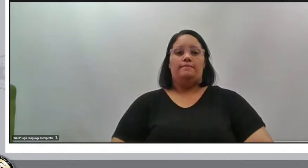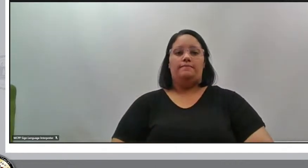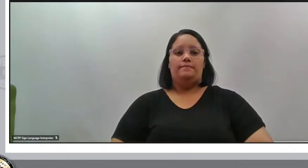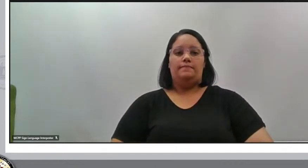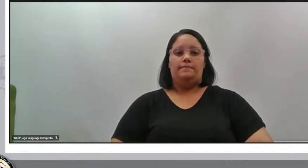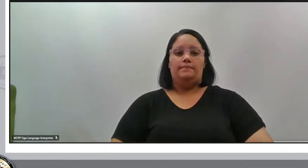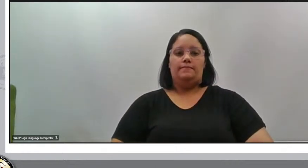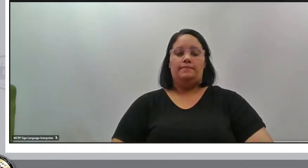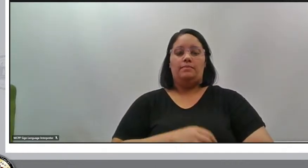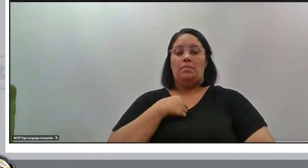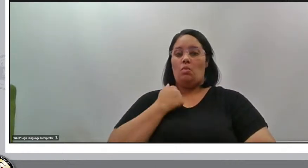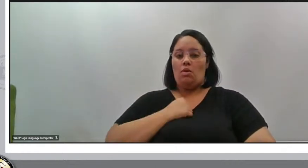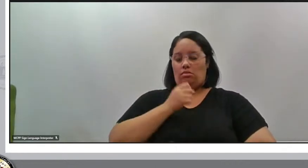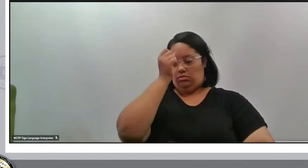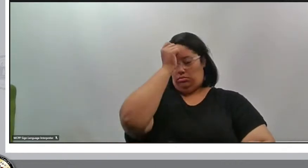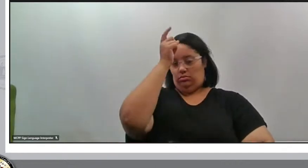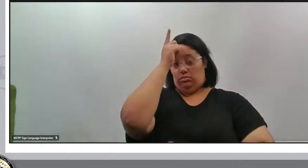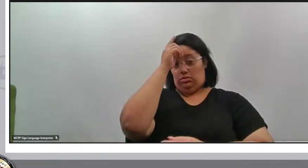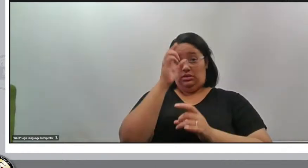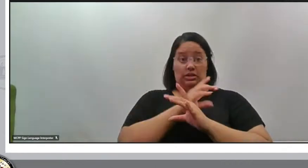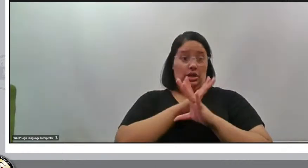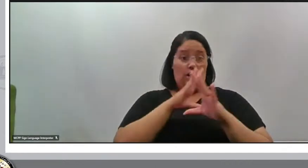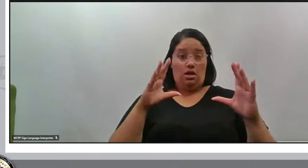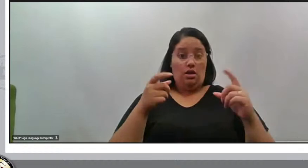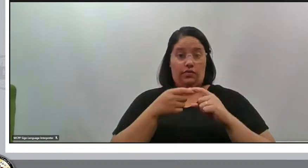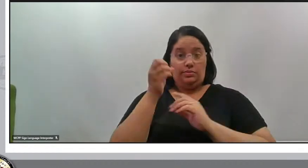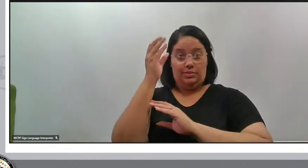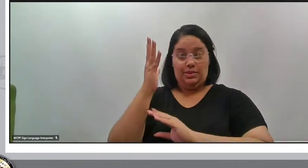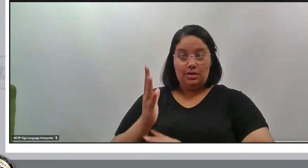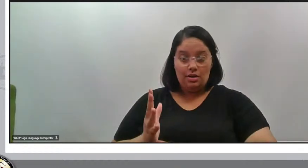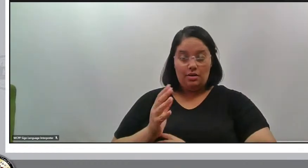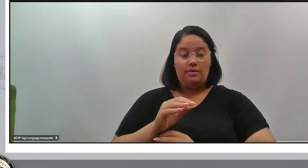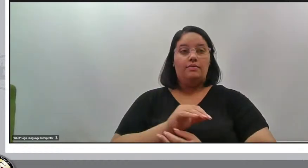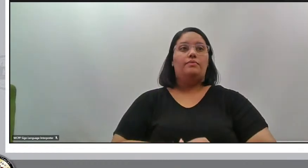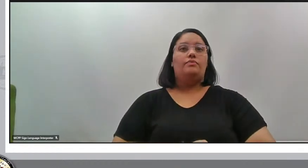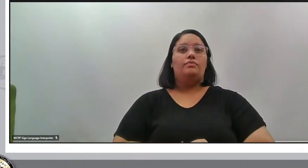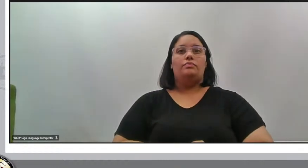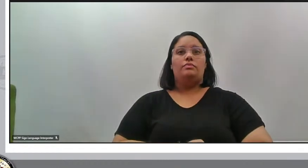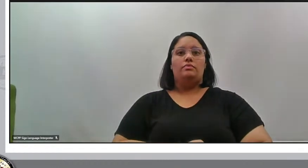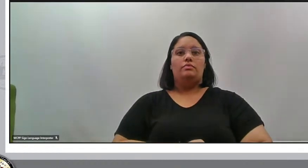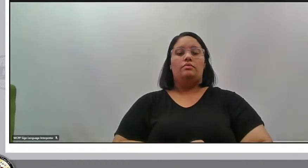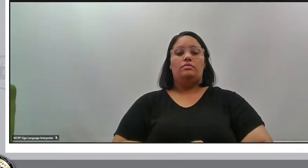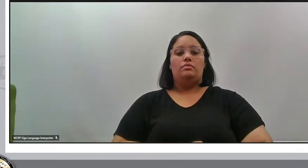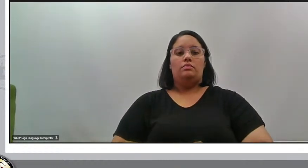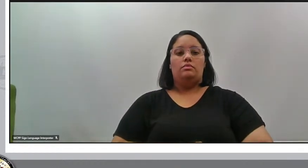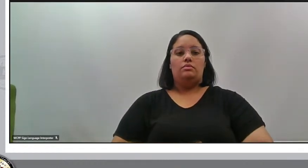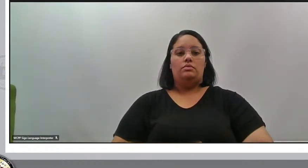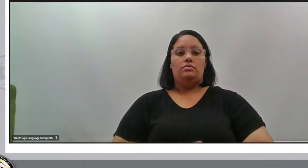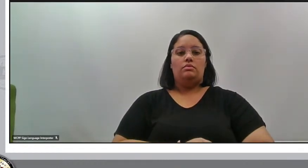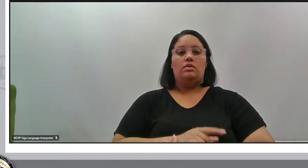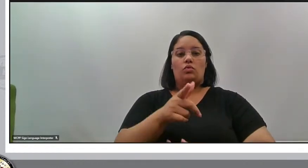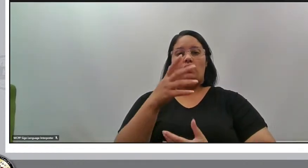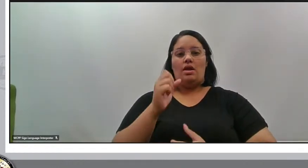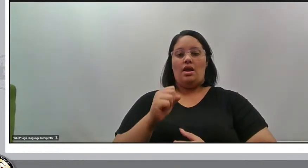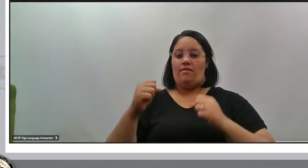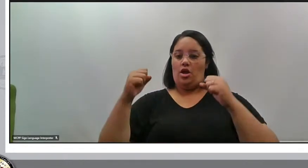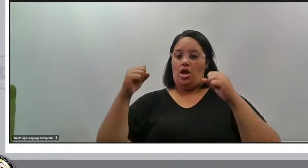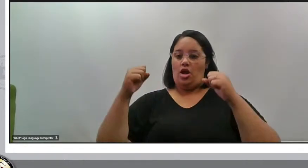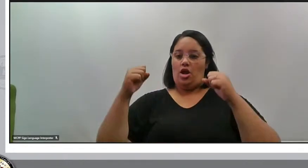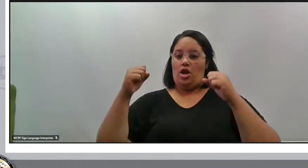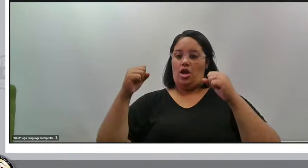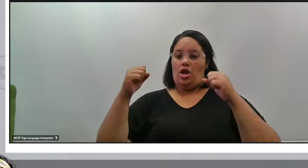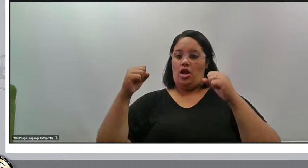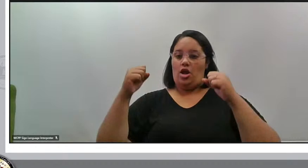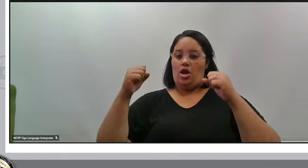from the Speaker that they are signing agreement or memoranda. Are